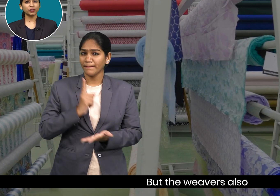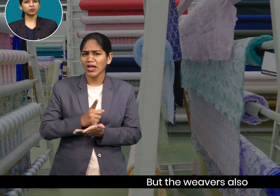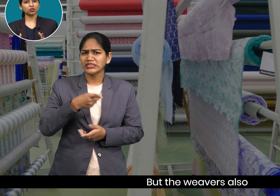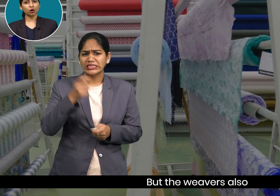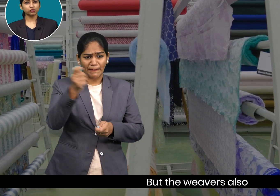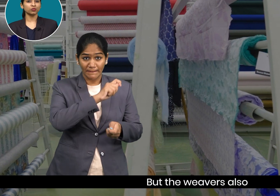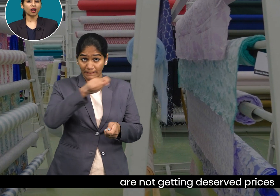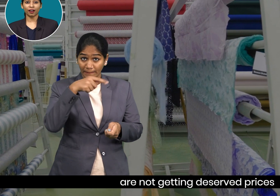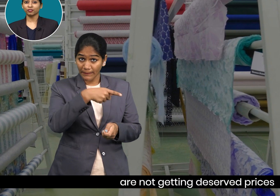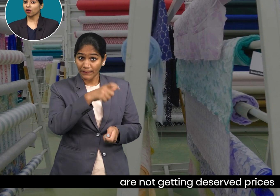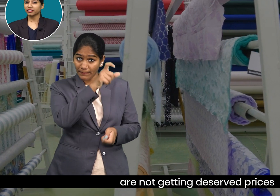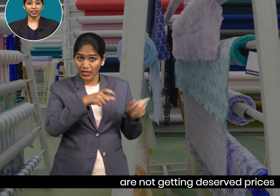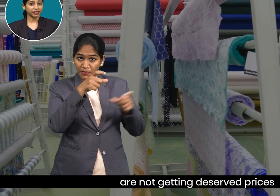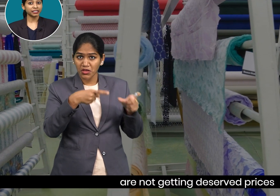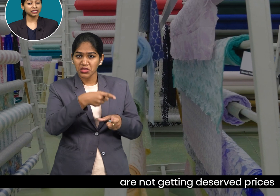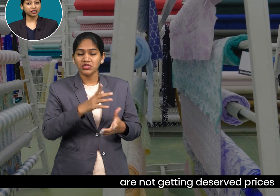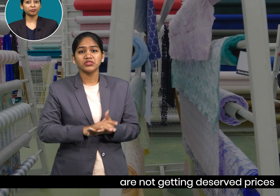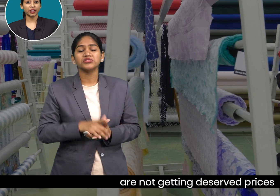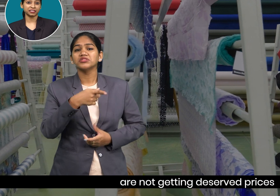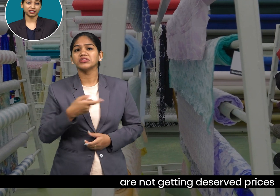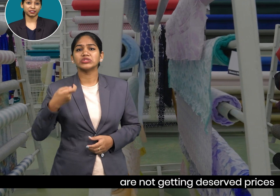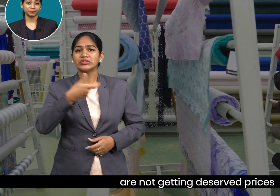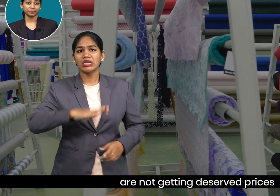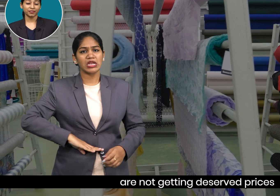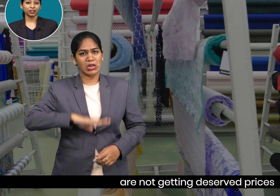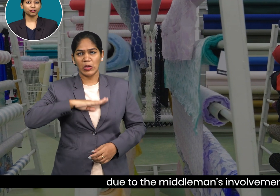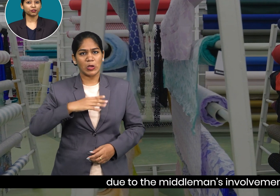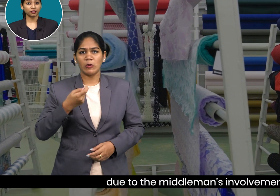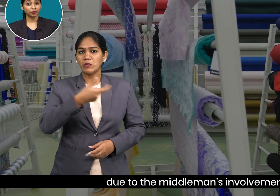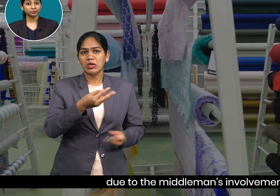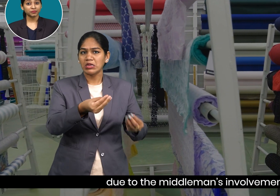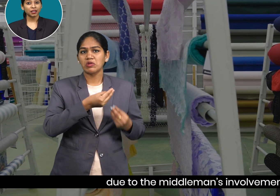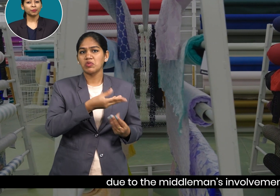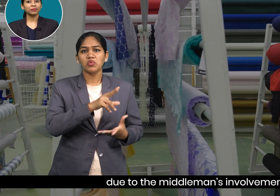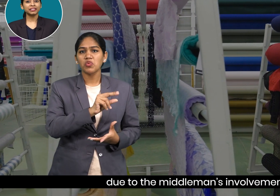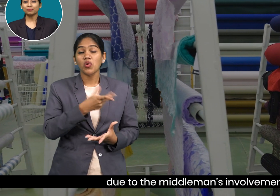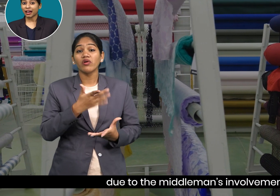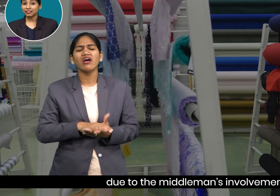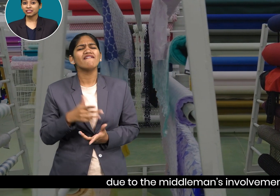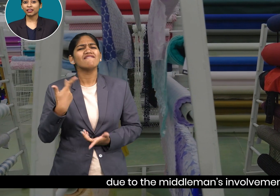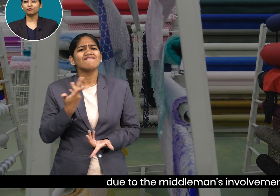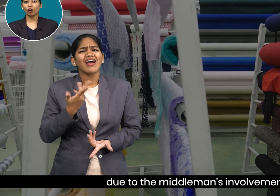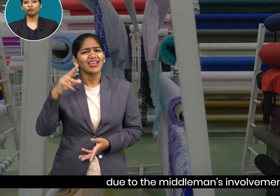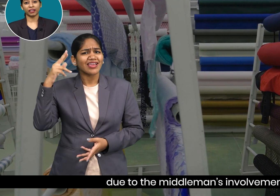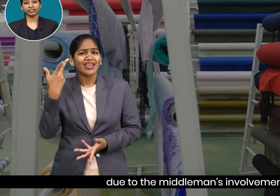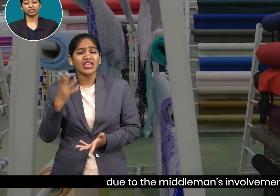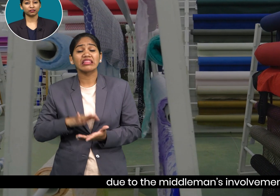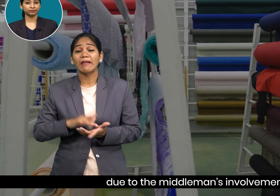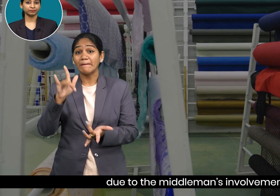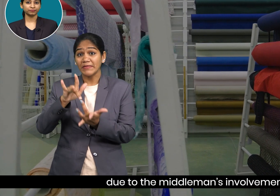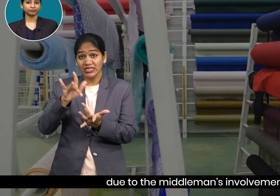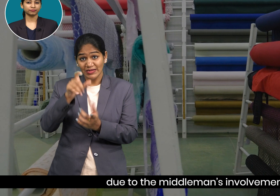But the weavers also are not getting deserved prices due to the middleman's